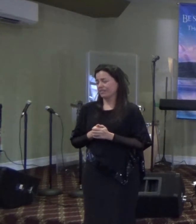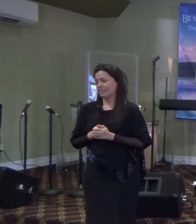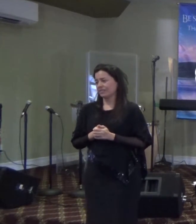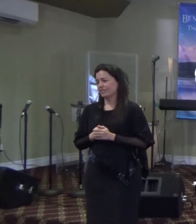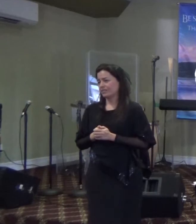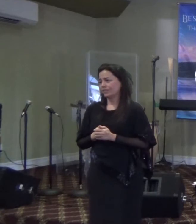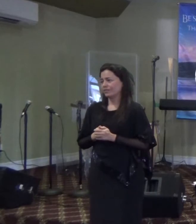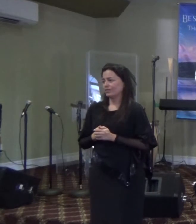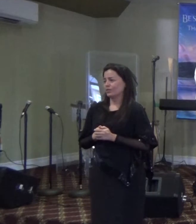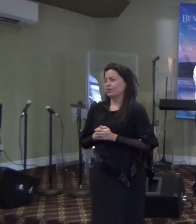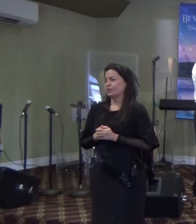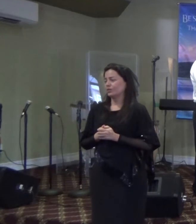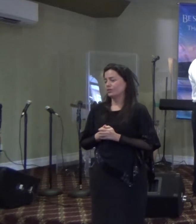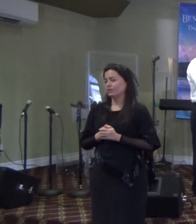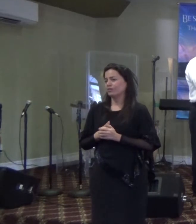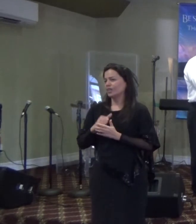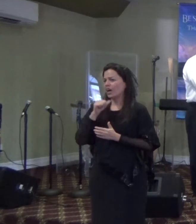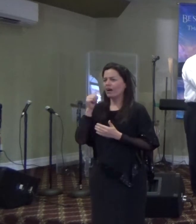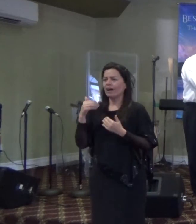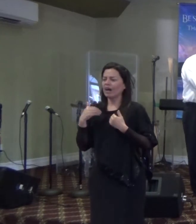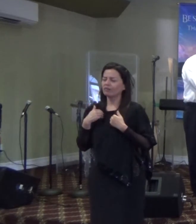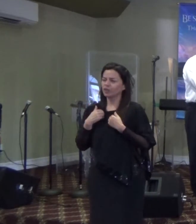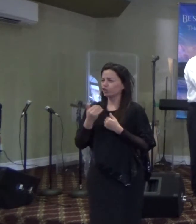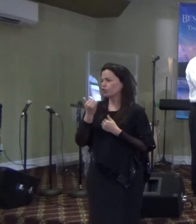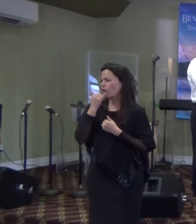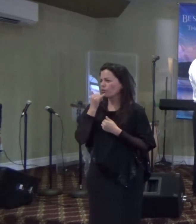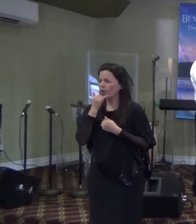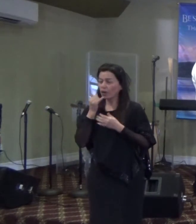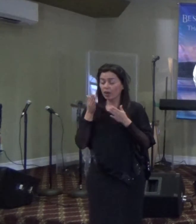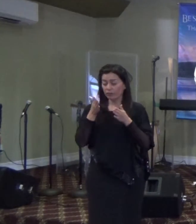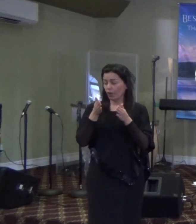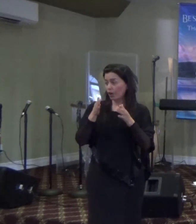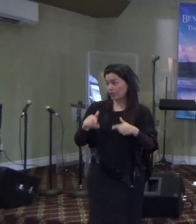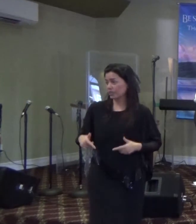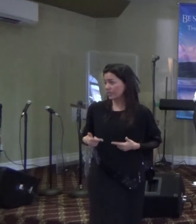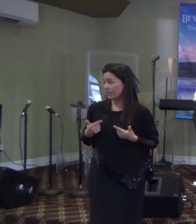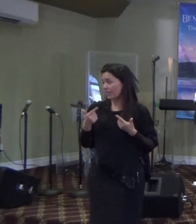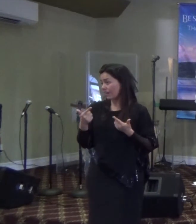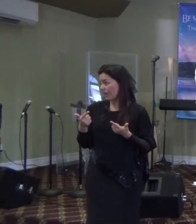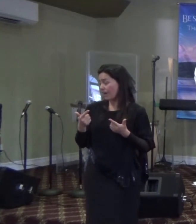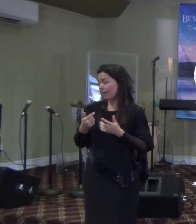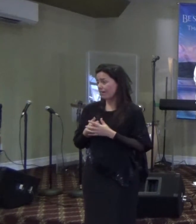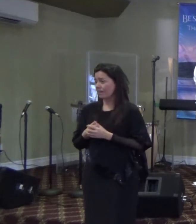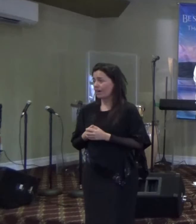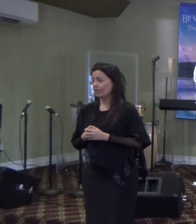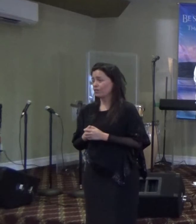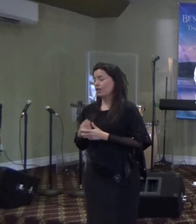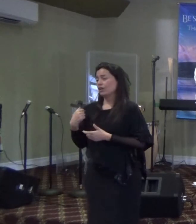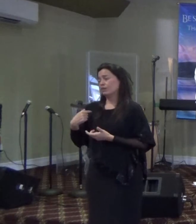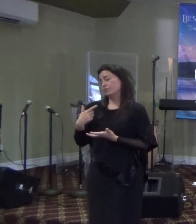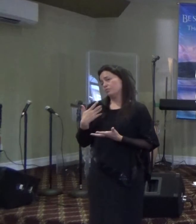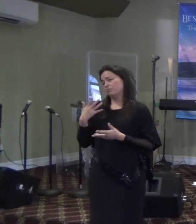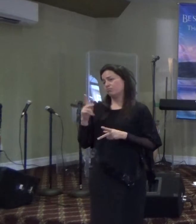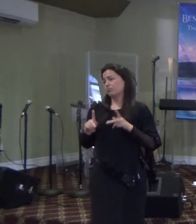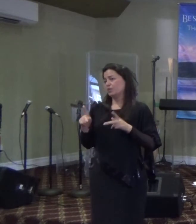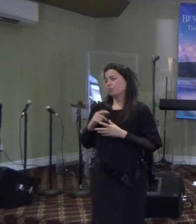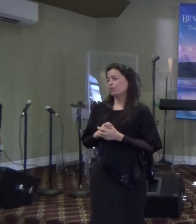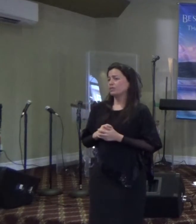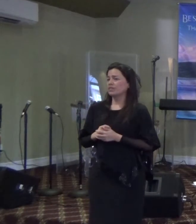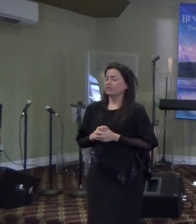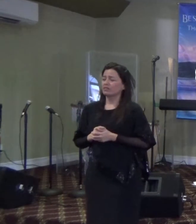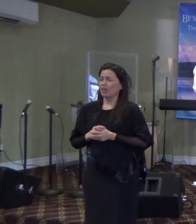correct focus of y life, se pierde, and he becomes se lost, extravía, he becomes, hace decisiones he makes equivocadas.